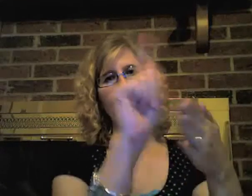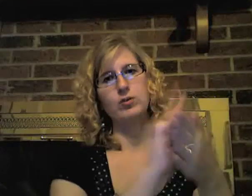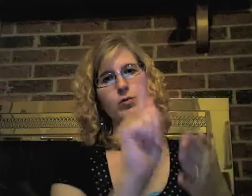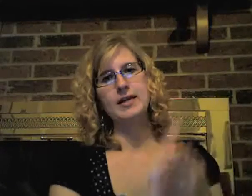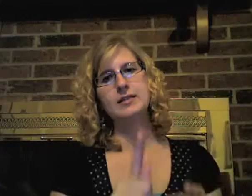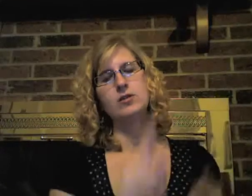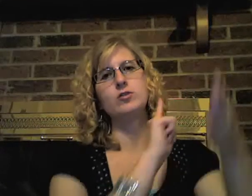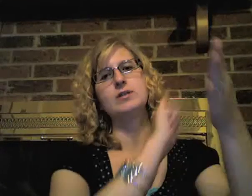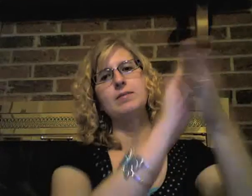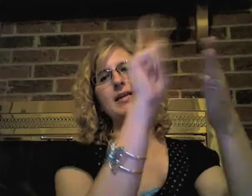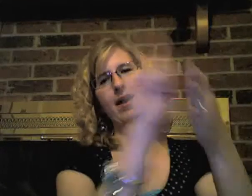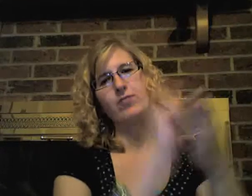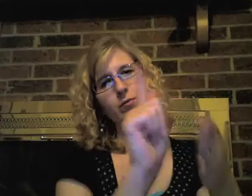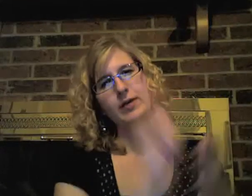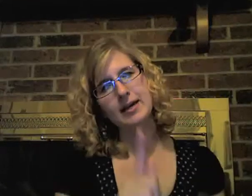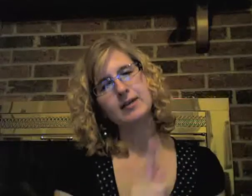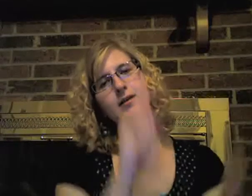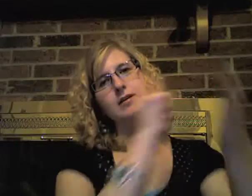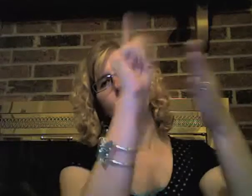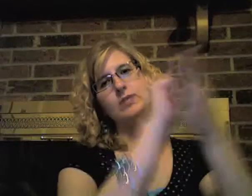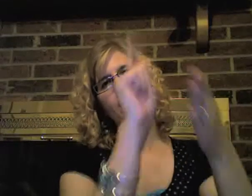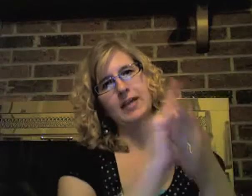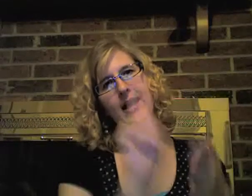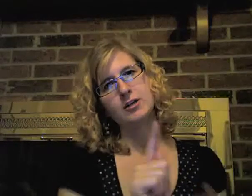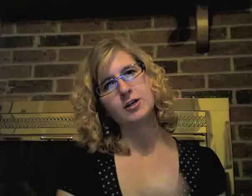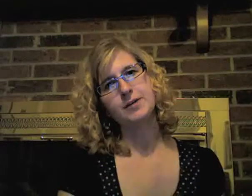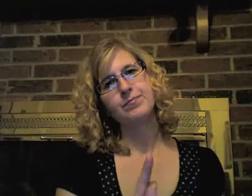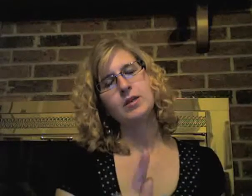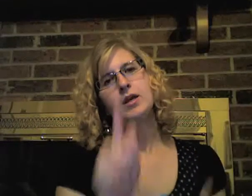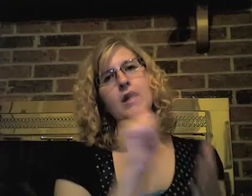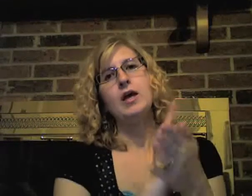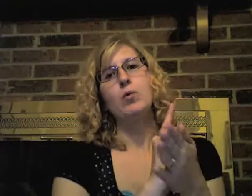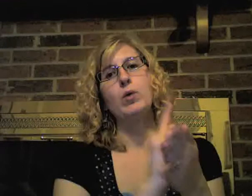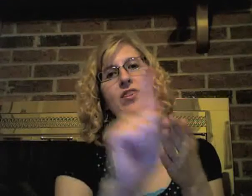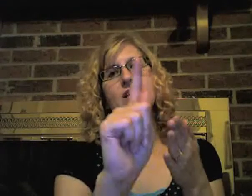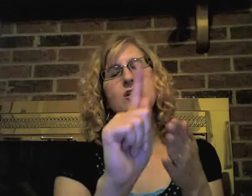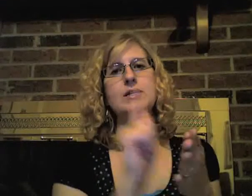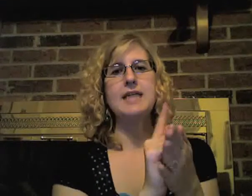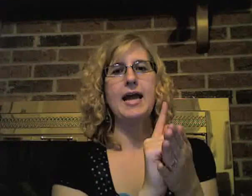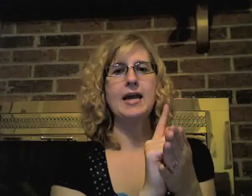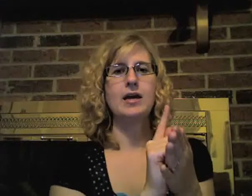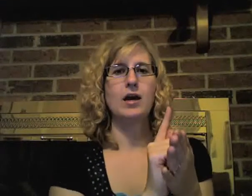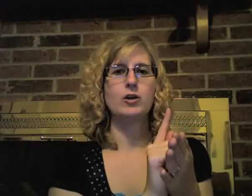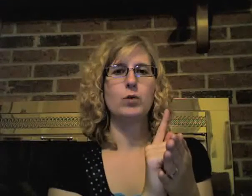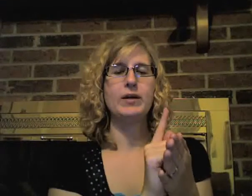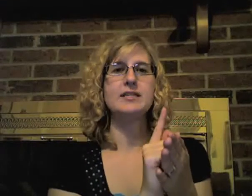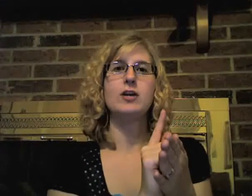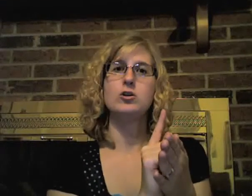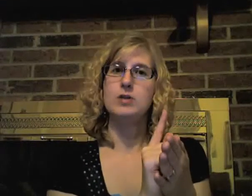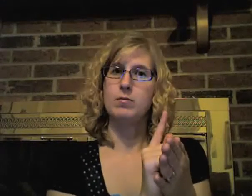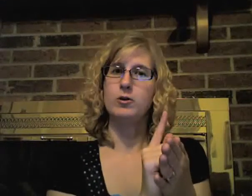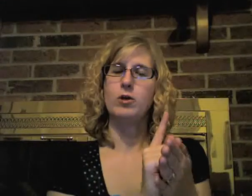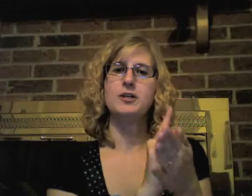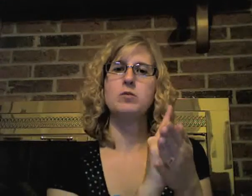every week, you go down the calendar. With this, you can take your weeks and you can do number incorporation: 1 week, 2 weeks,